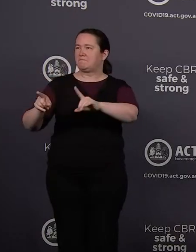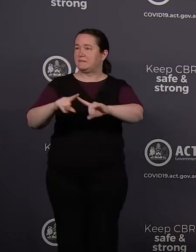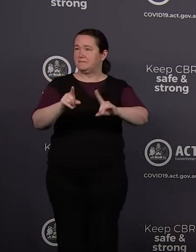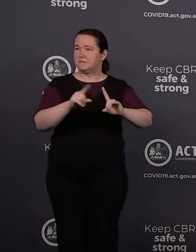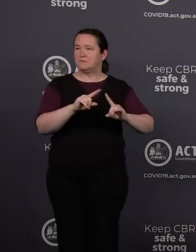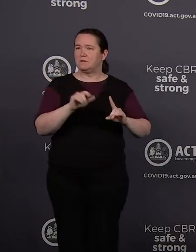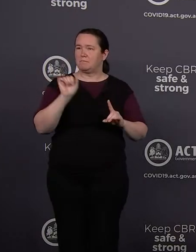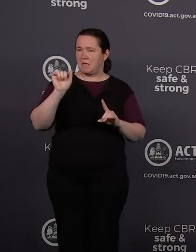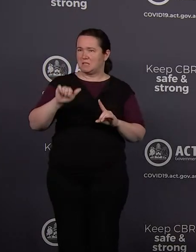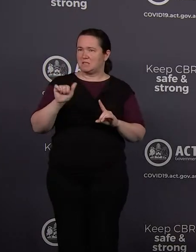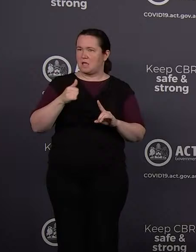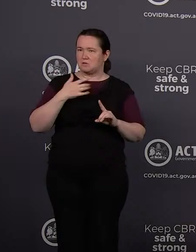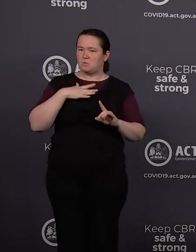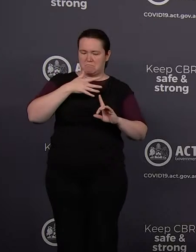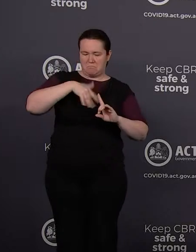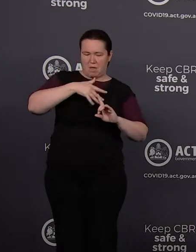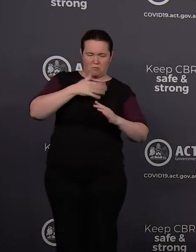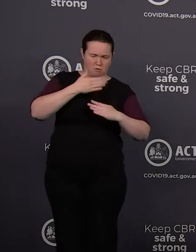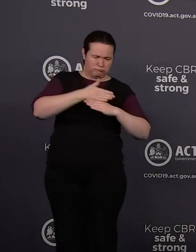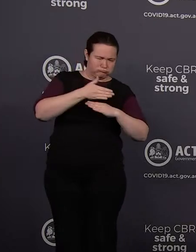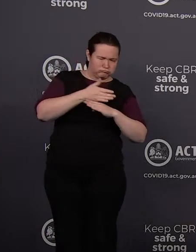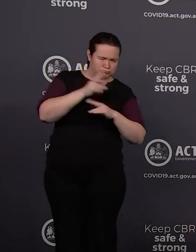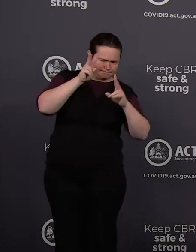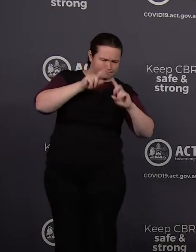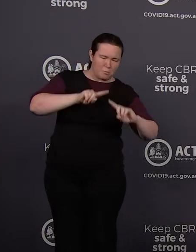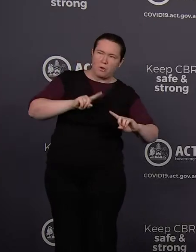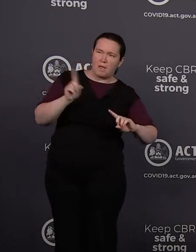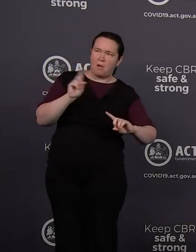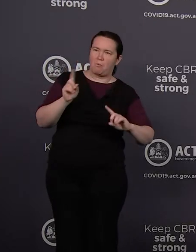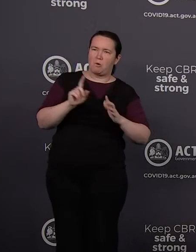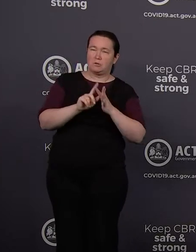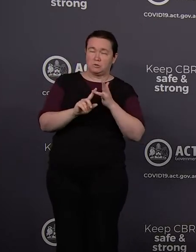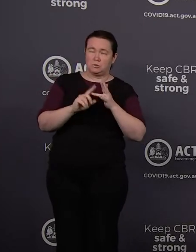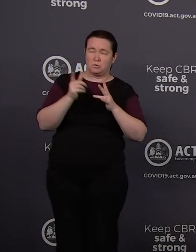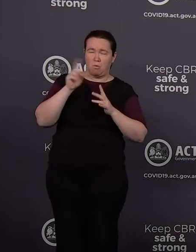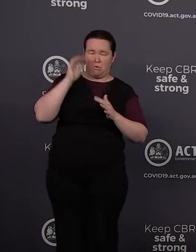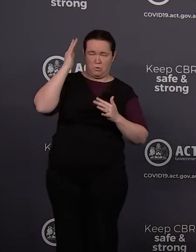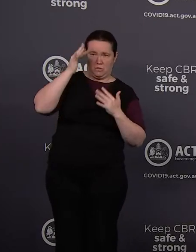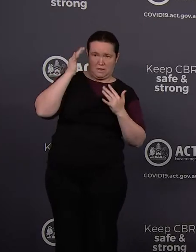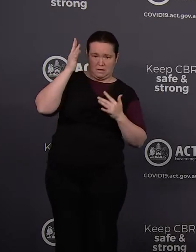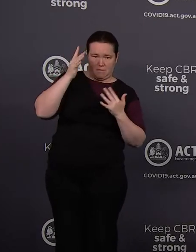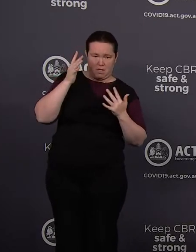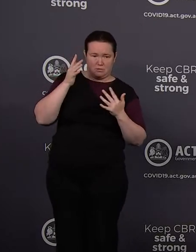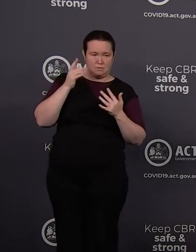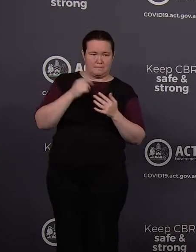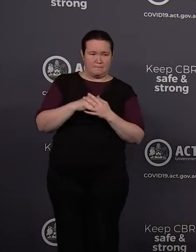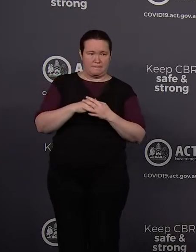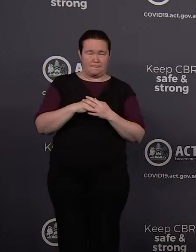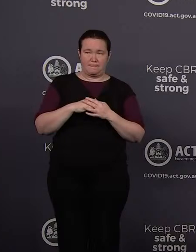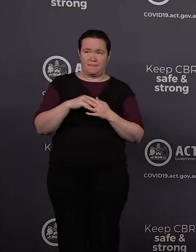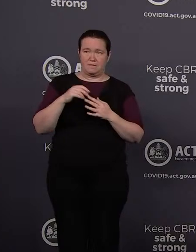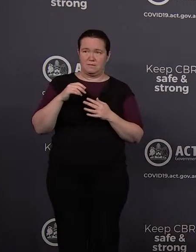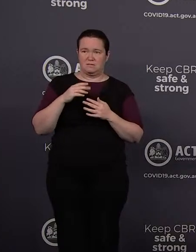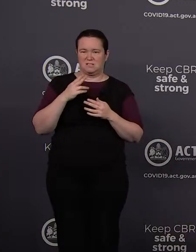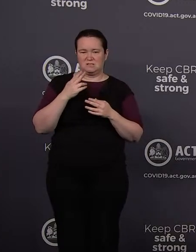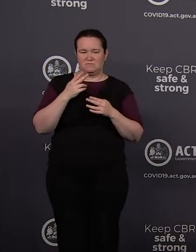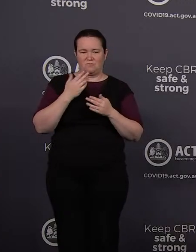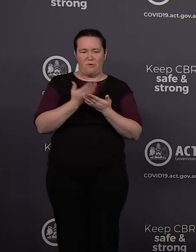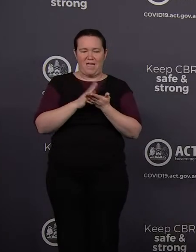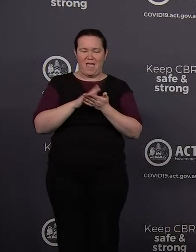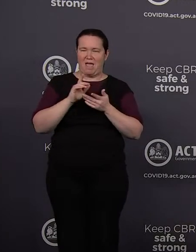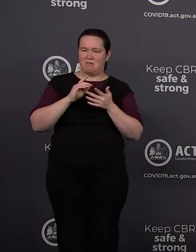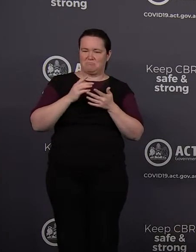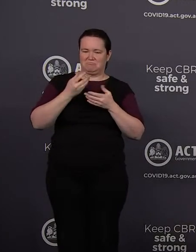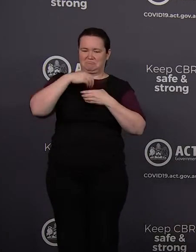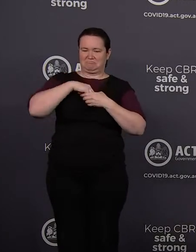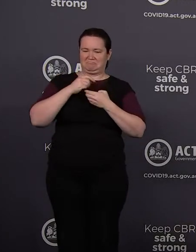that sort of background work has been occurring in relation not only to the spread of infectious diseases, but